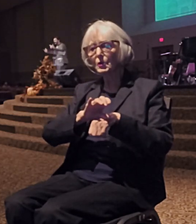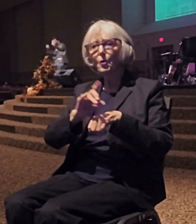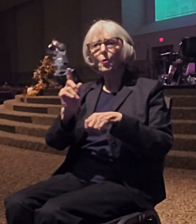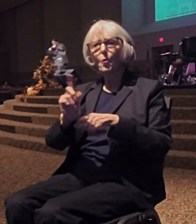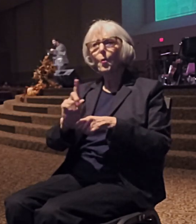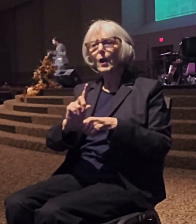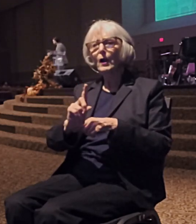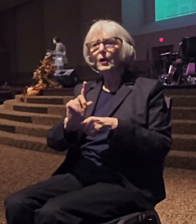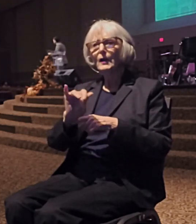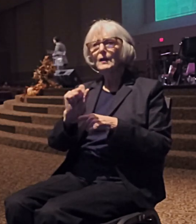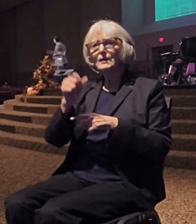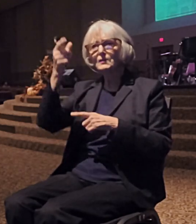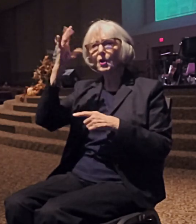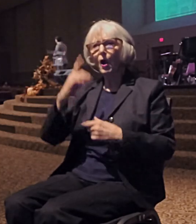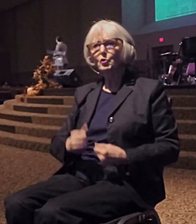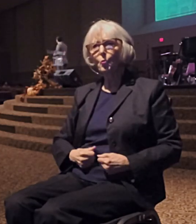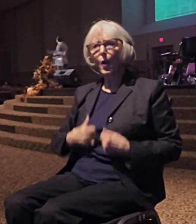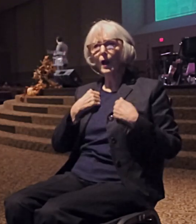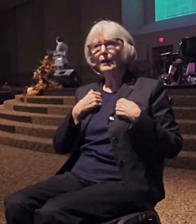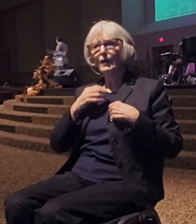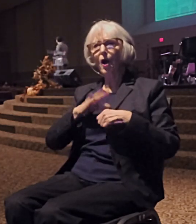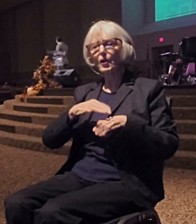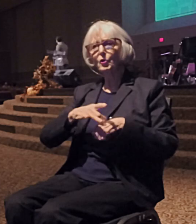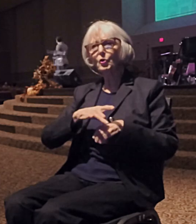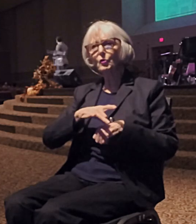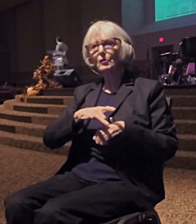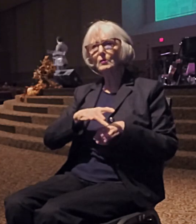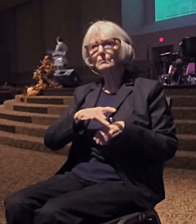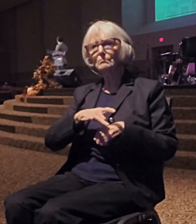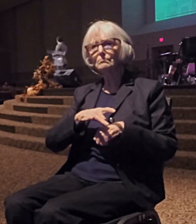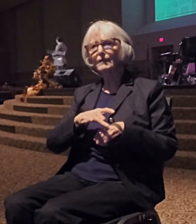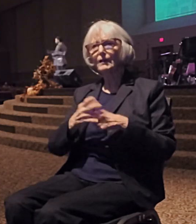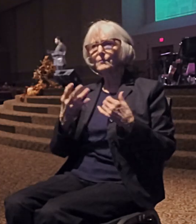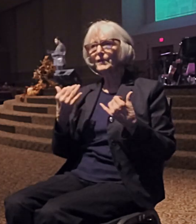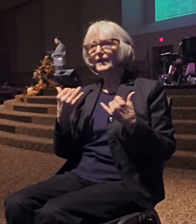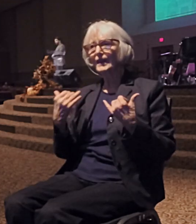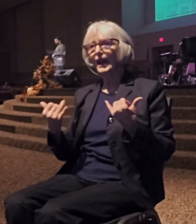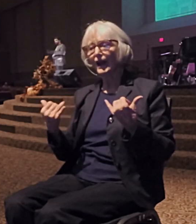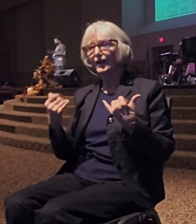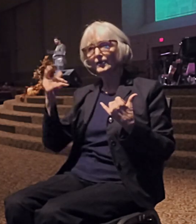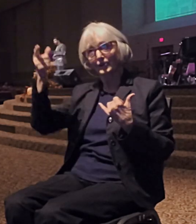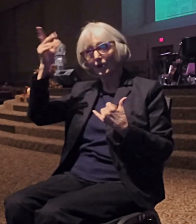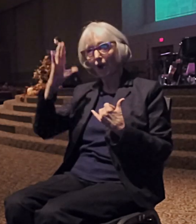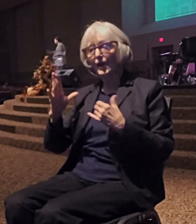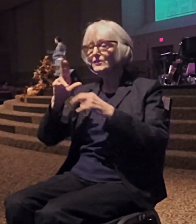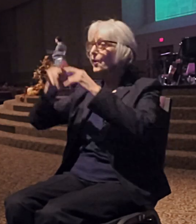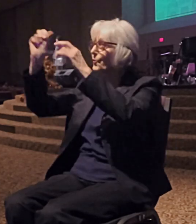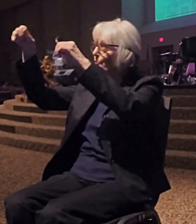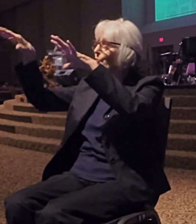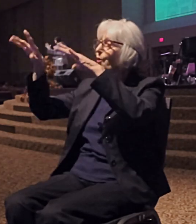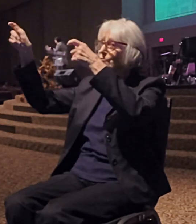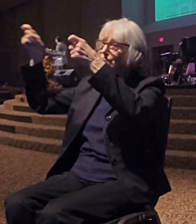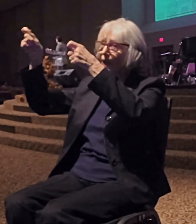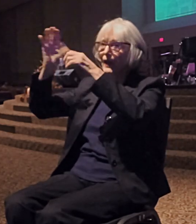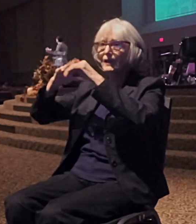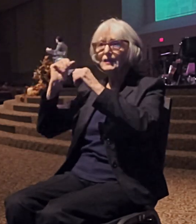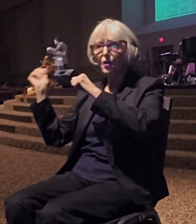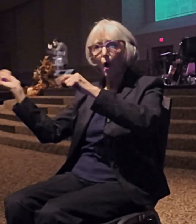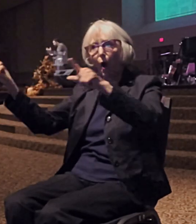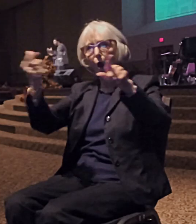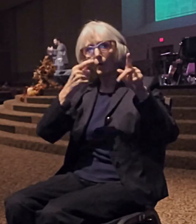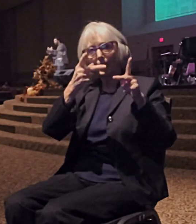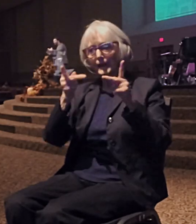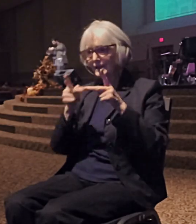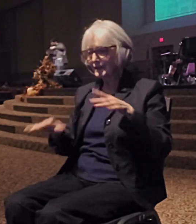where is God dwelling on earth right now? Now, on one hand, if you're a systematic theologian, you go, well, God is omnipresent. He is in all places. Yes,